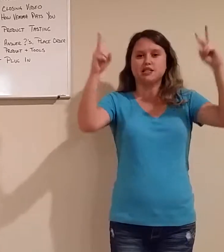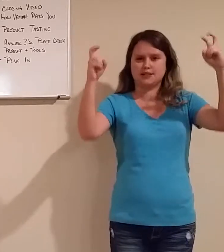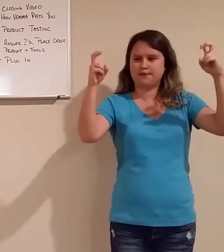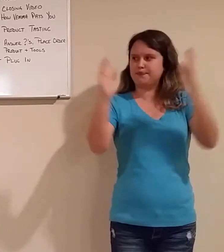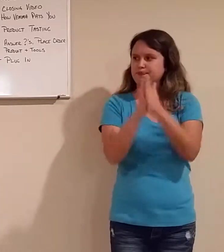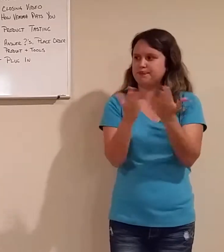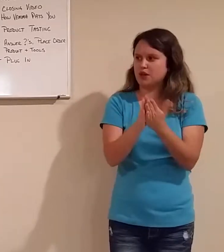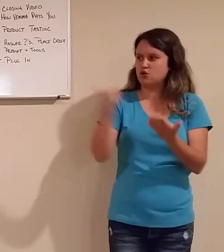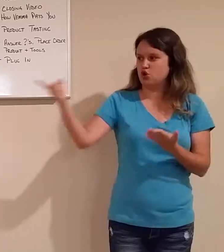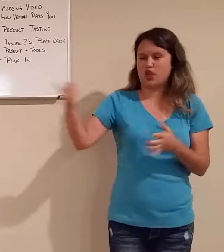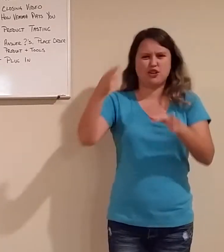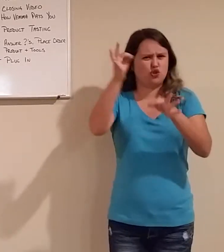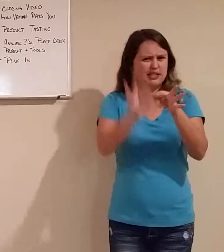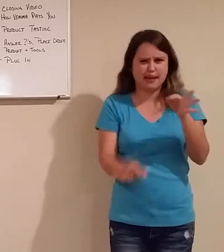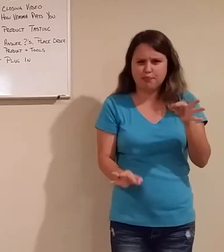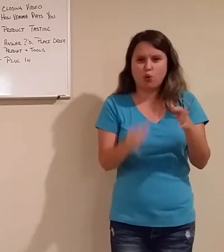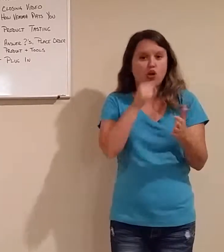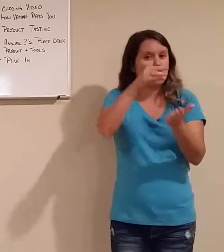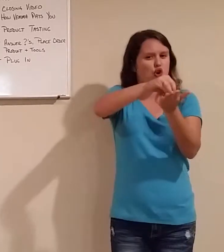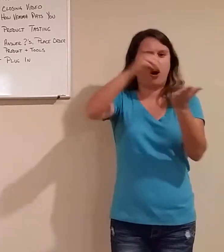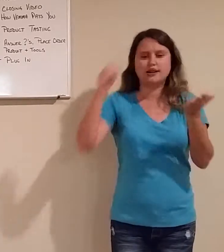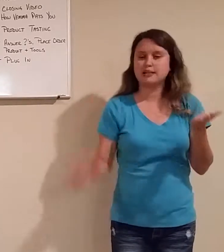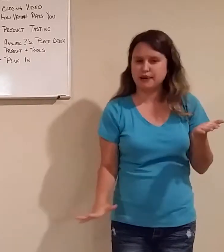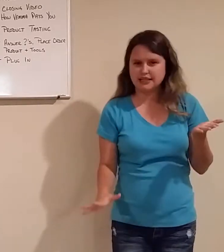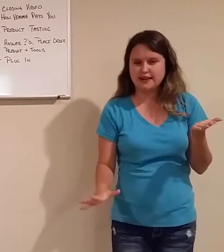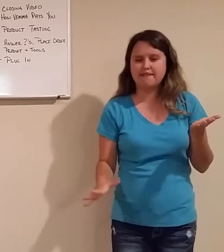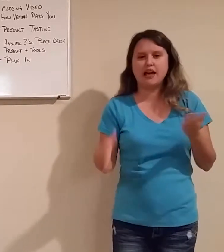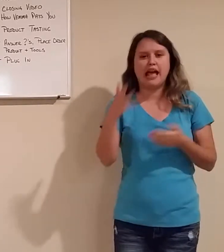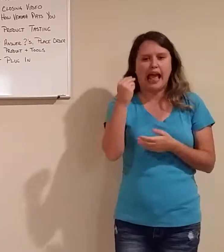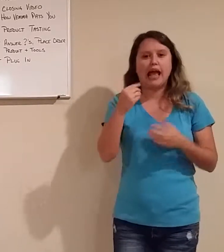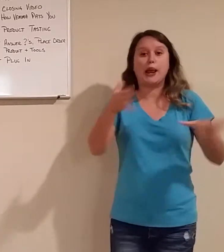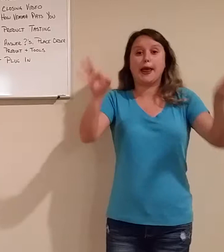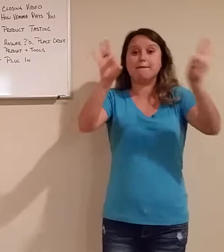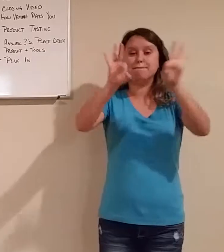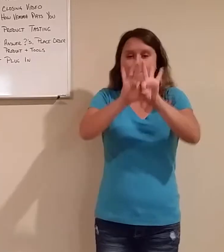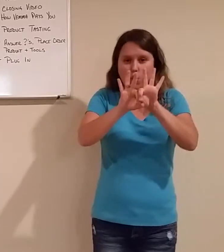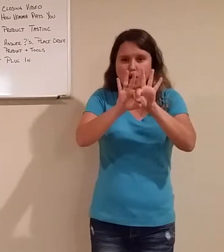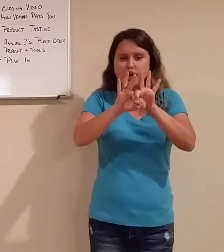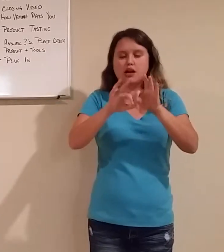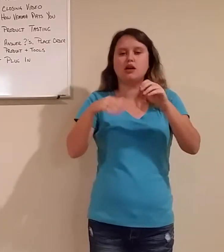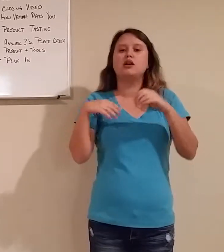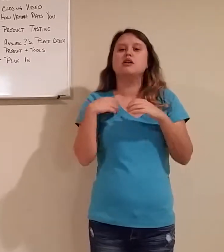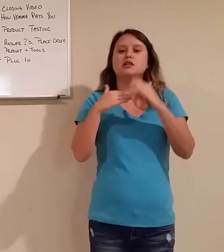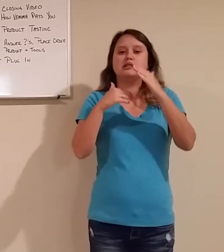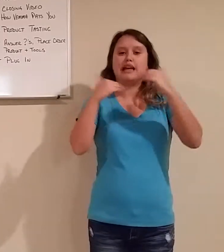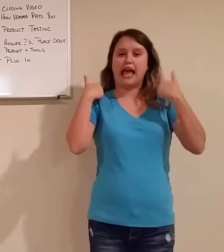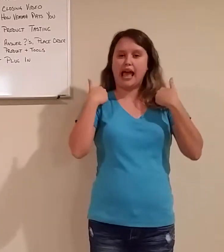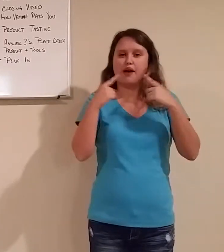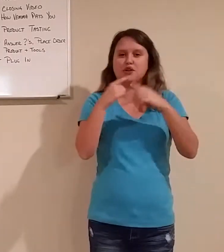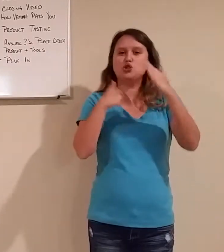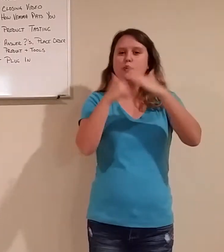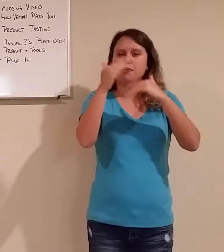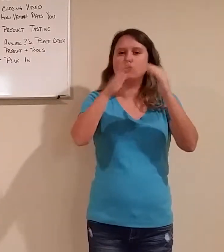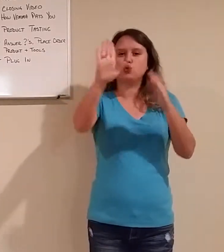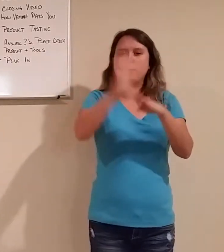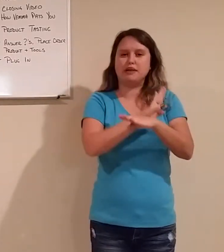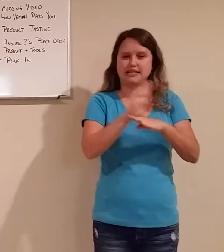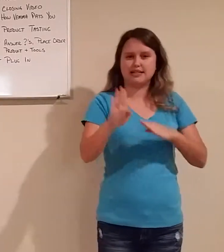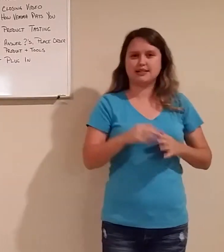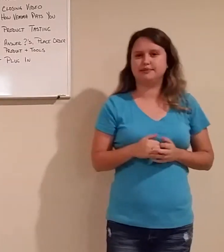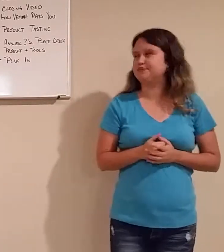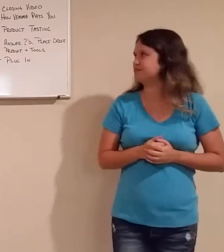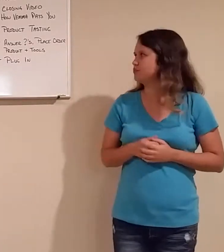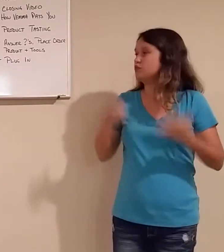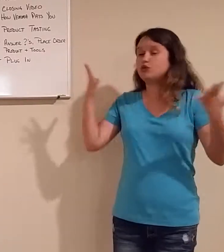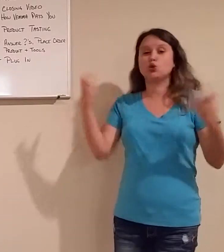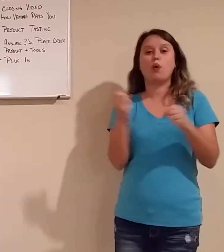simple, inexpensive, and the fundamental building blocks to your Vemma business. Okay, we want